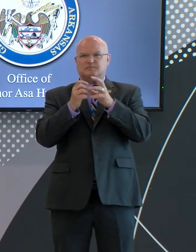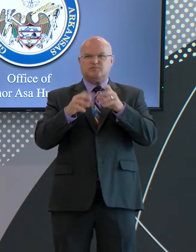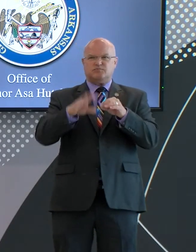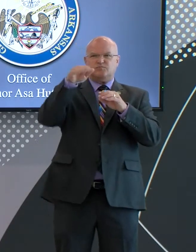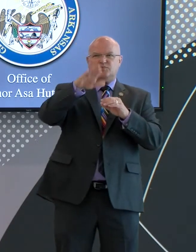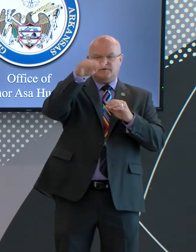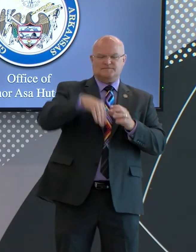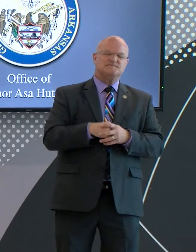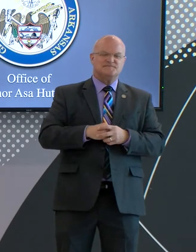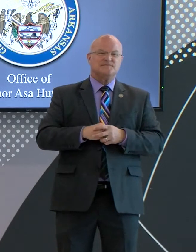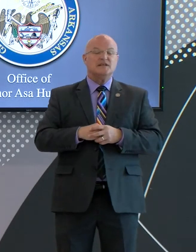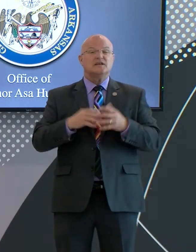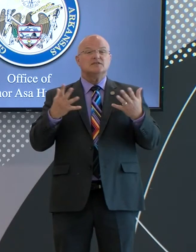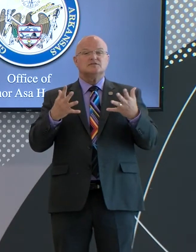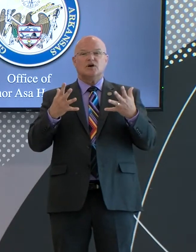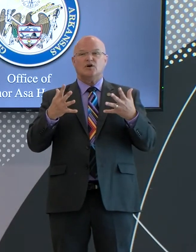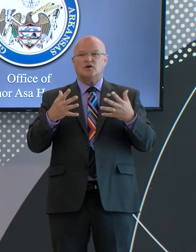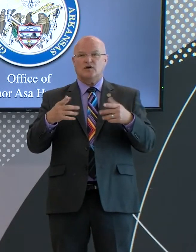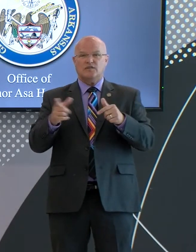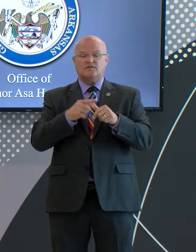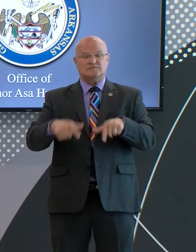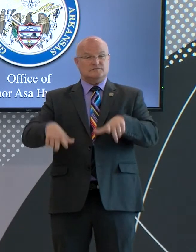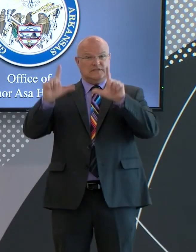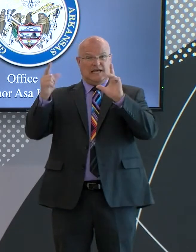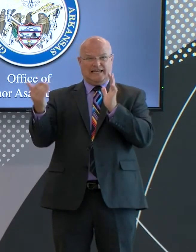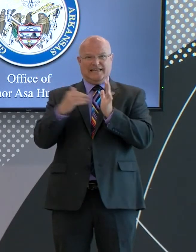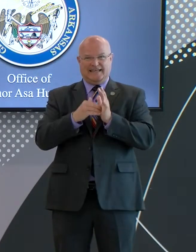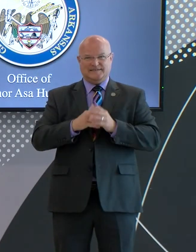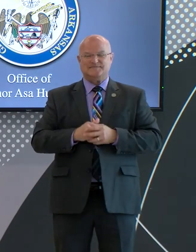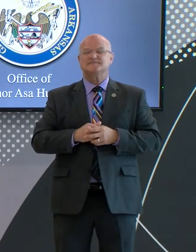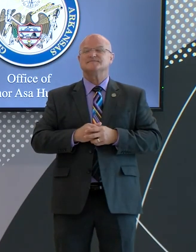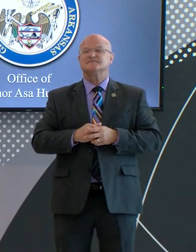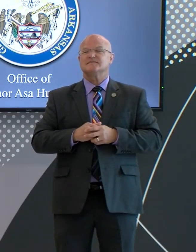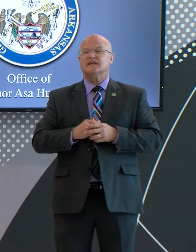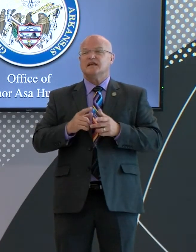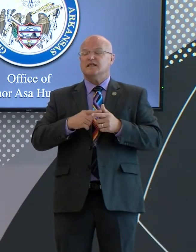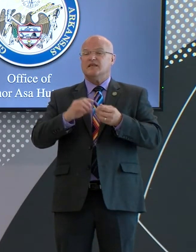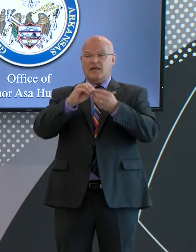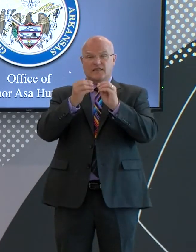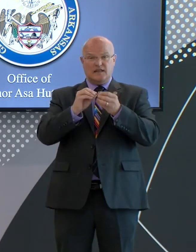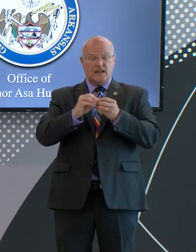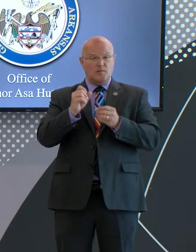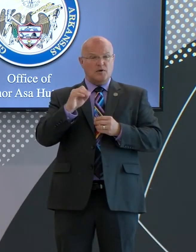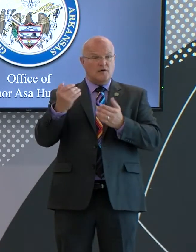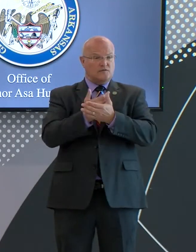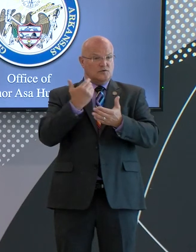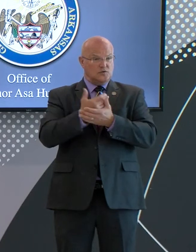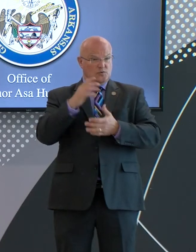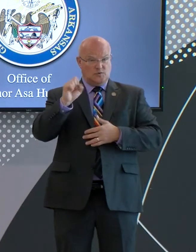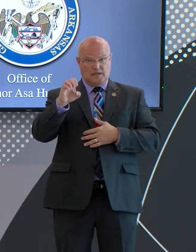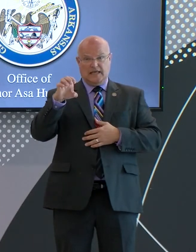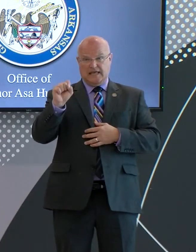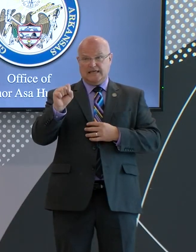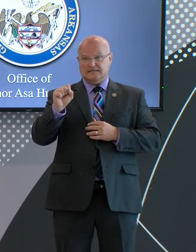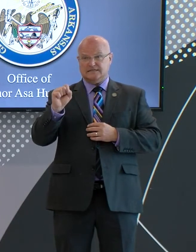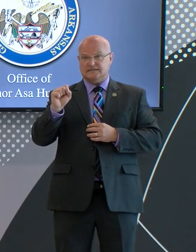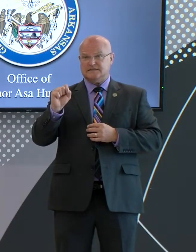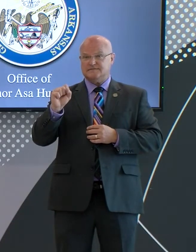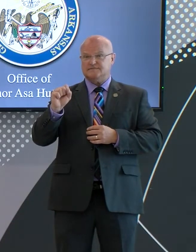I think it was just for a few All right, seconds. so let's put up the first slide there. So the number of new cases,